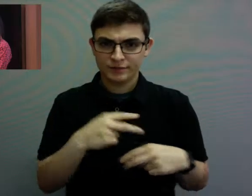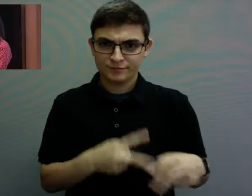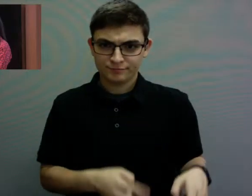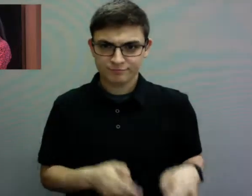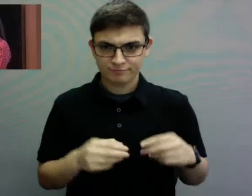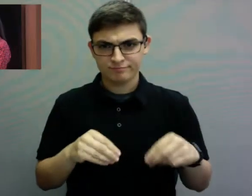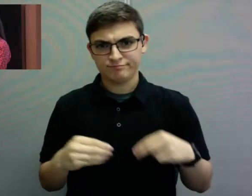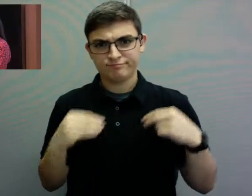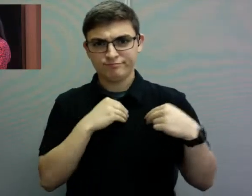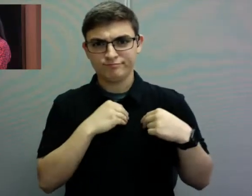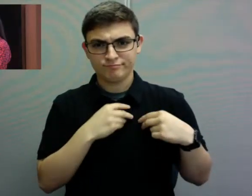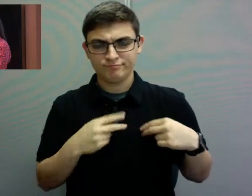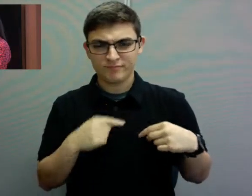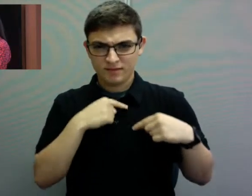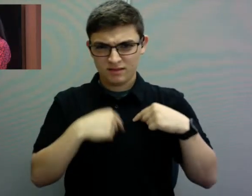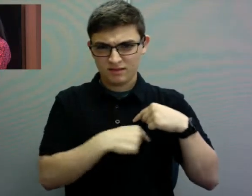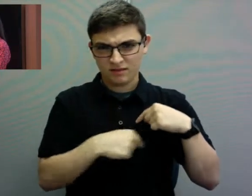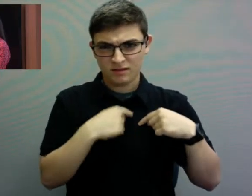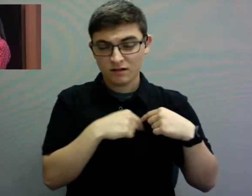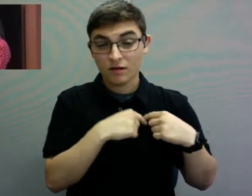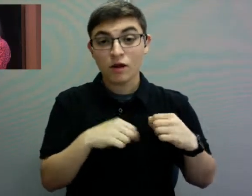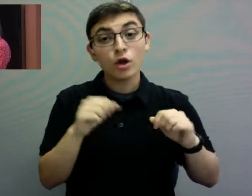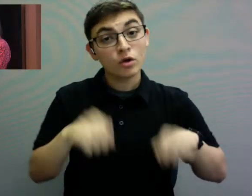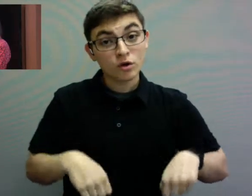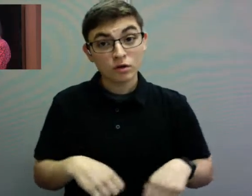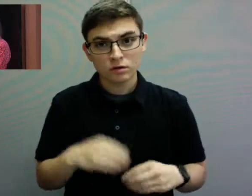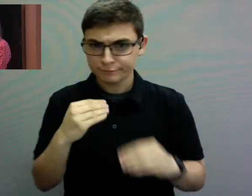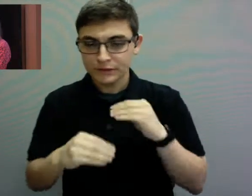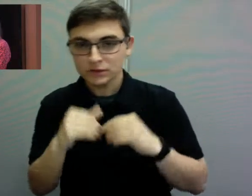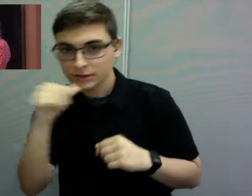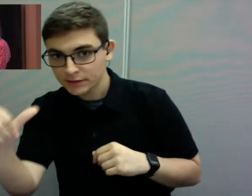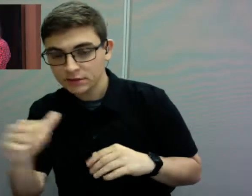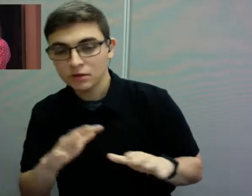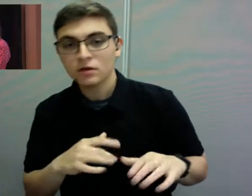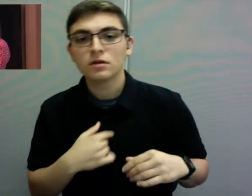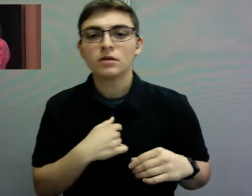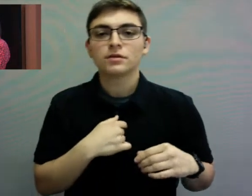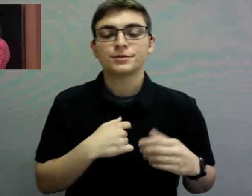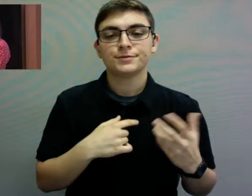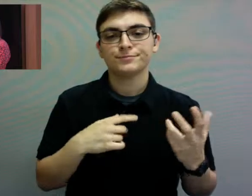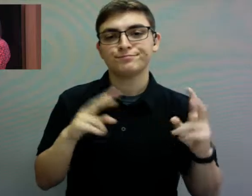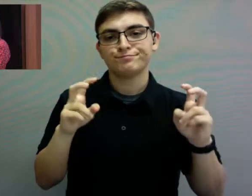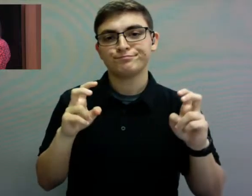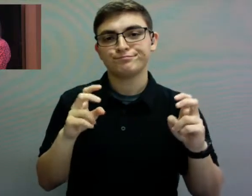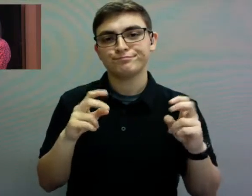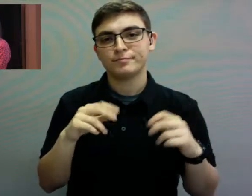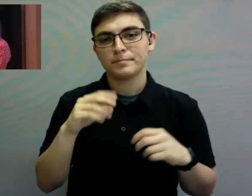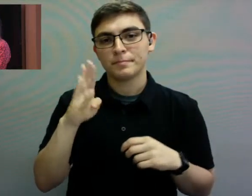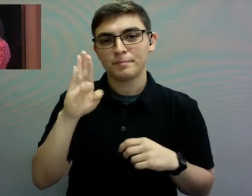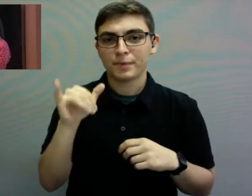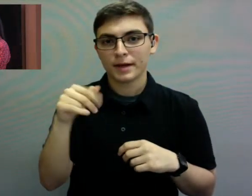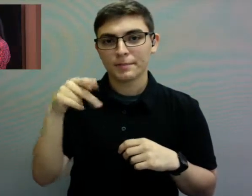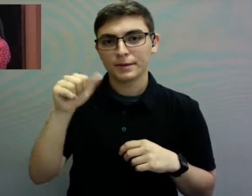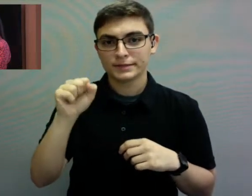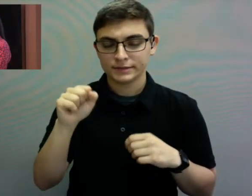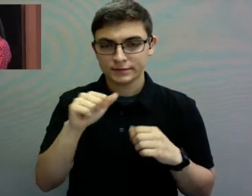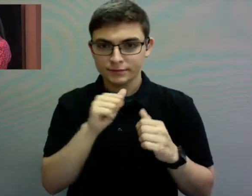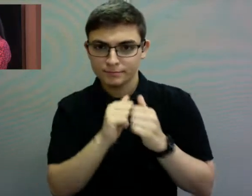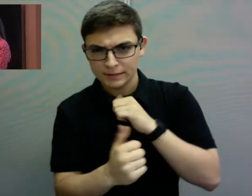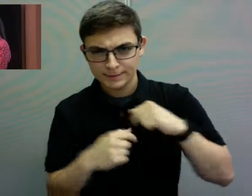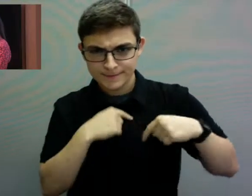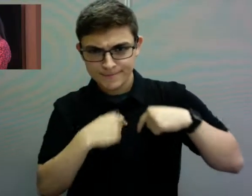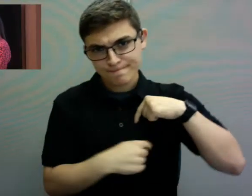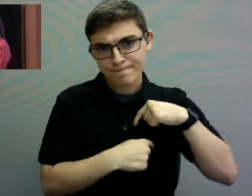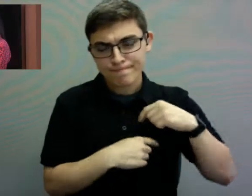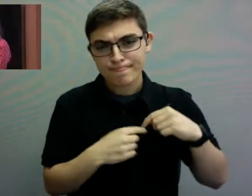in your heart. And it doesn't fix a damaged heart. So once you have dead heart cells, we can't replace them.